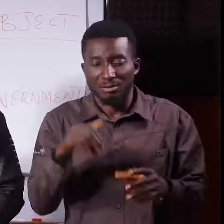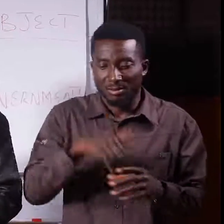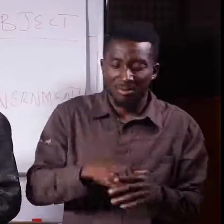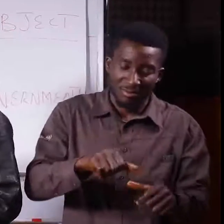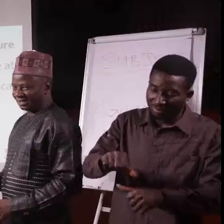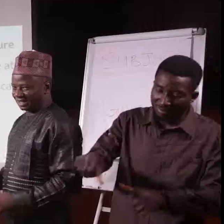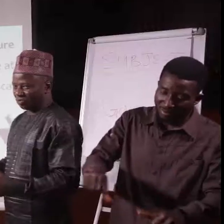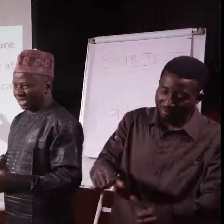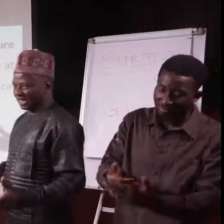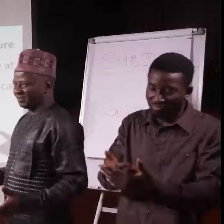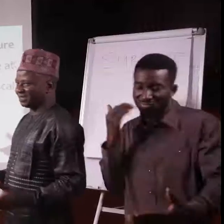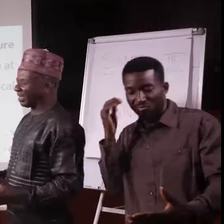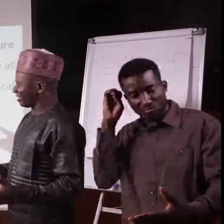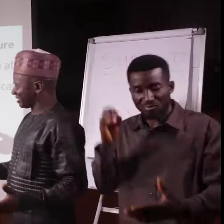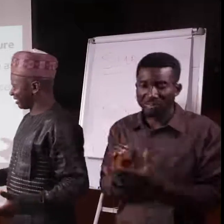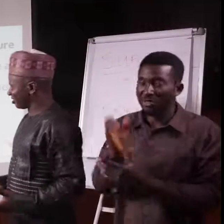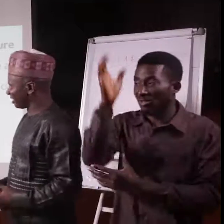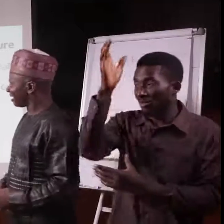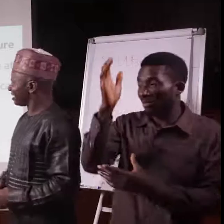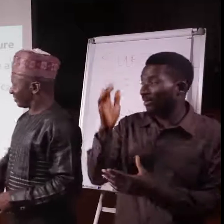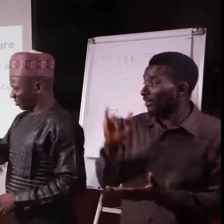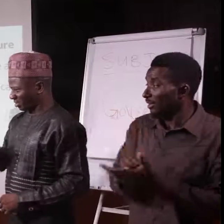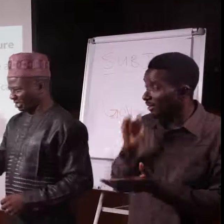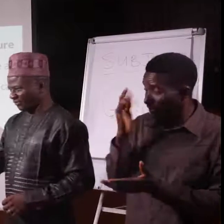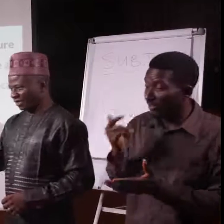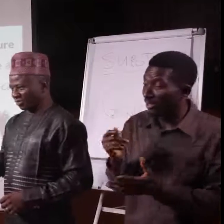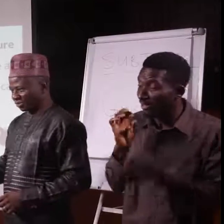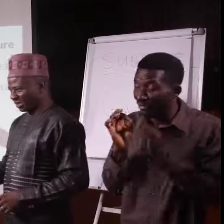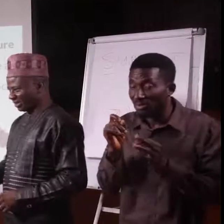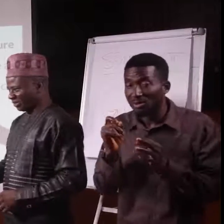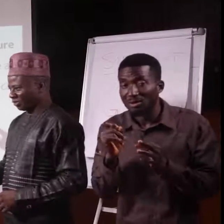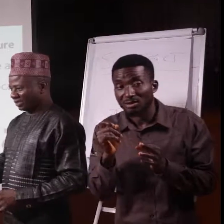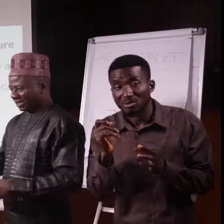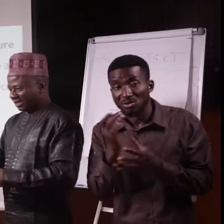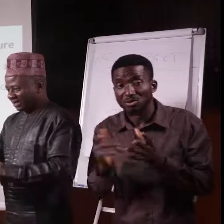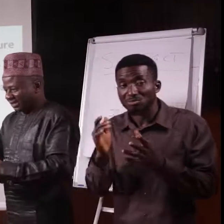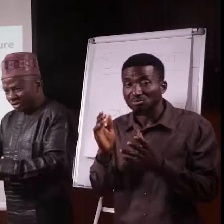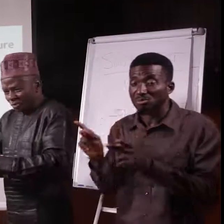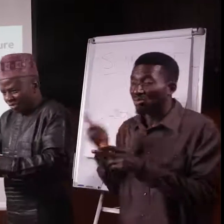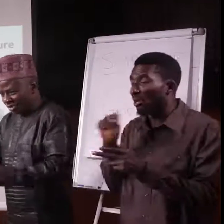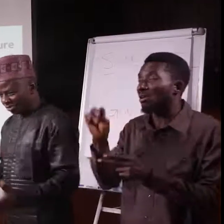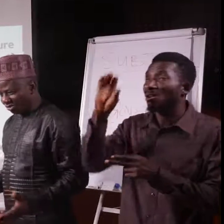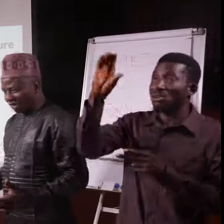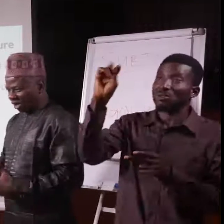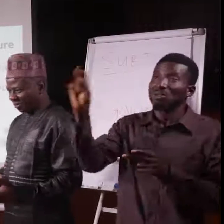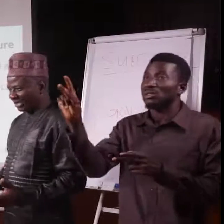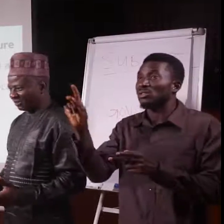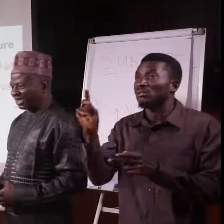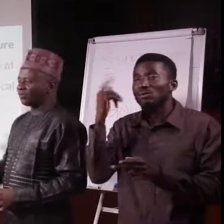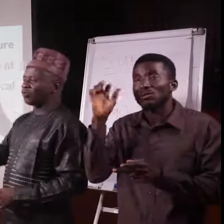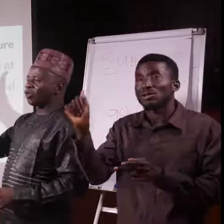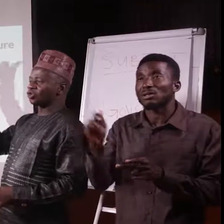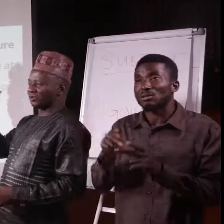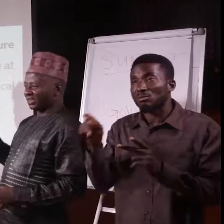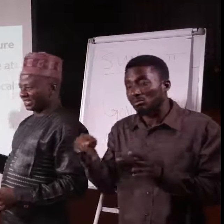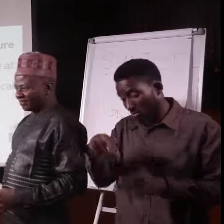his locality. That is why at times, nowadays in Nigeria, if you are contesting for a post, you know, your political opponent will